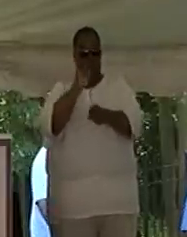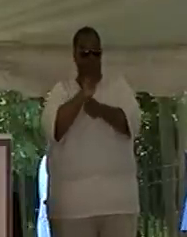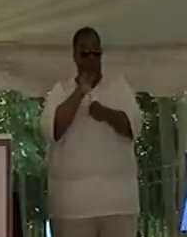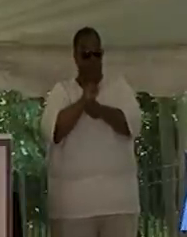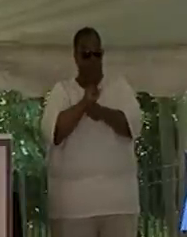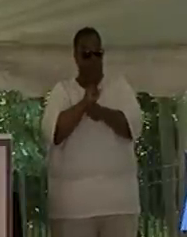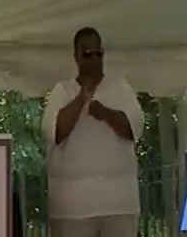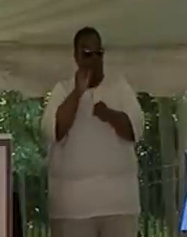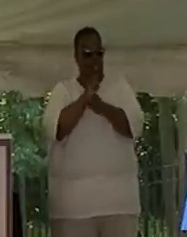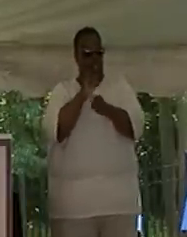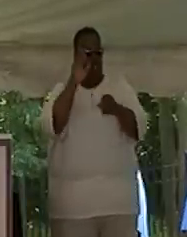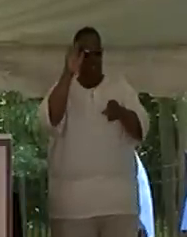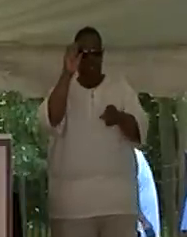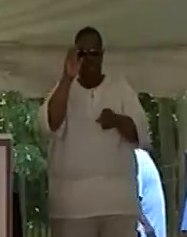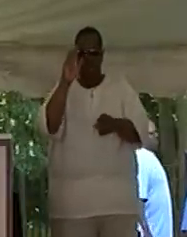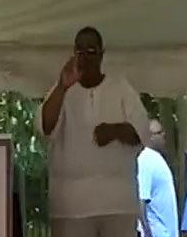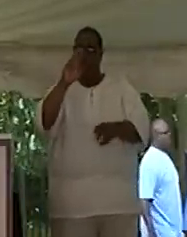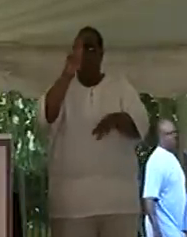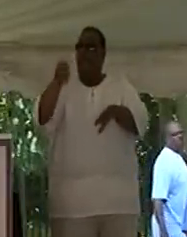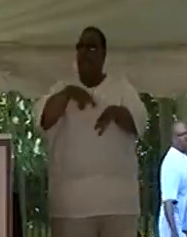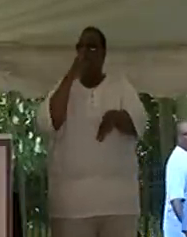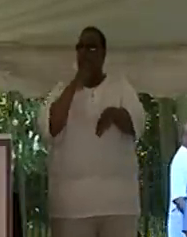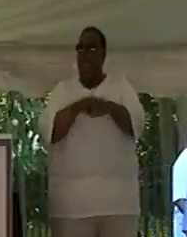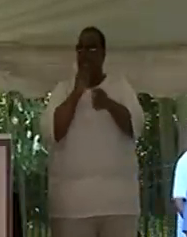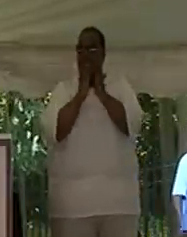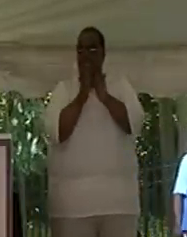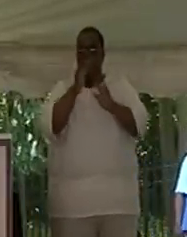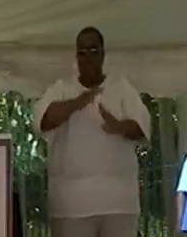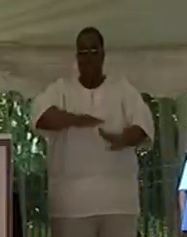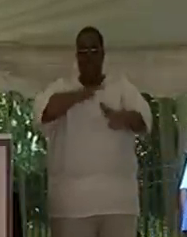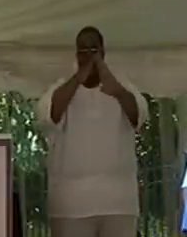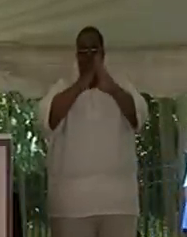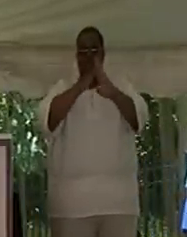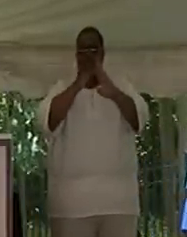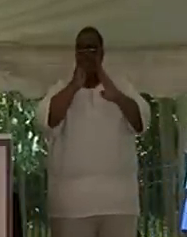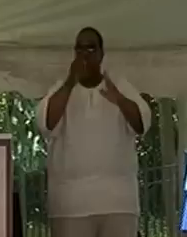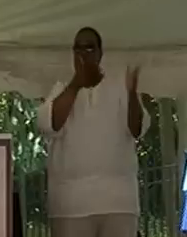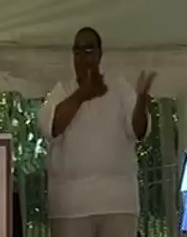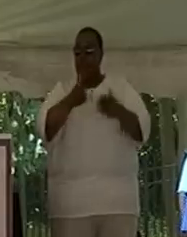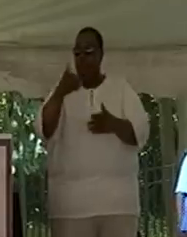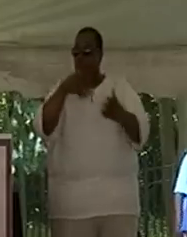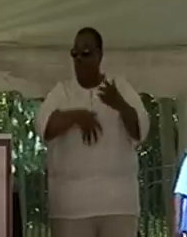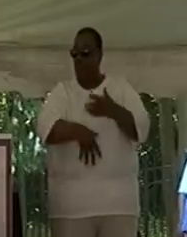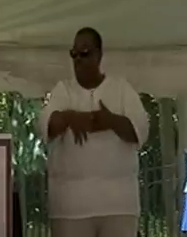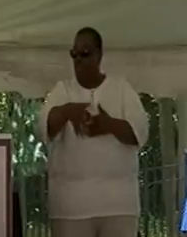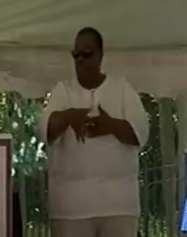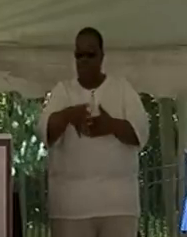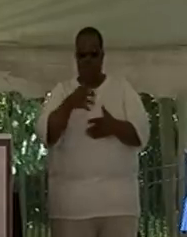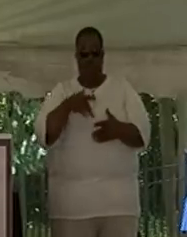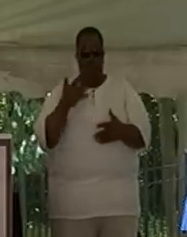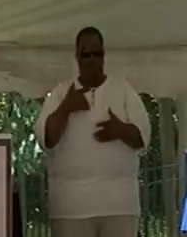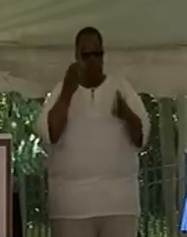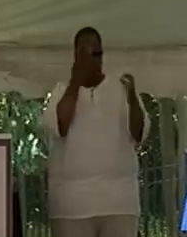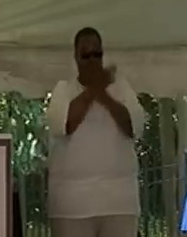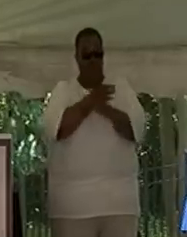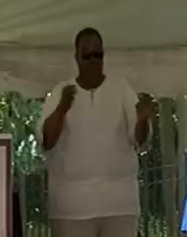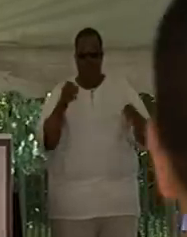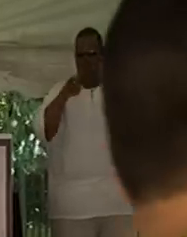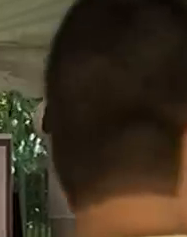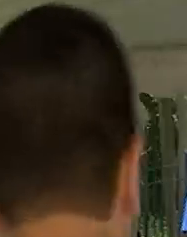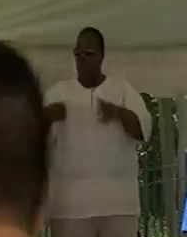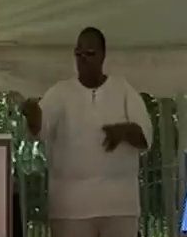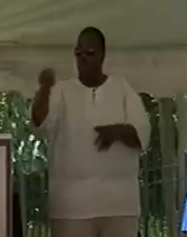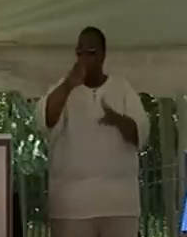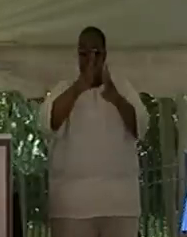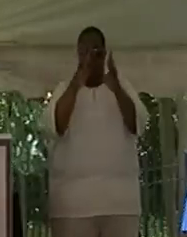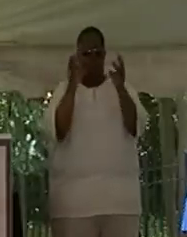Services, D.C. Works, and the National Campaign to Prevent Teen and Unplanned Pregnancy. So please feel free to go and start with